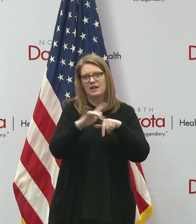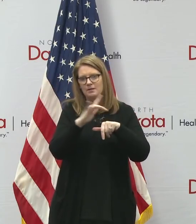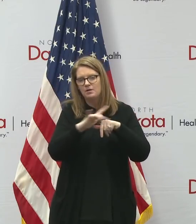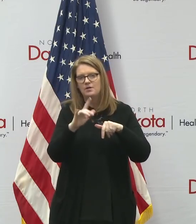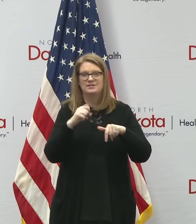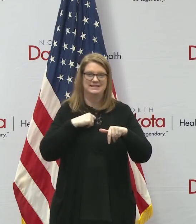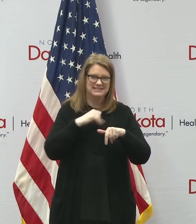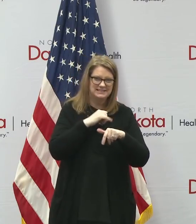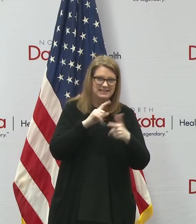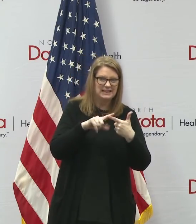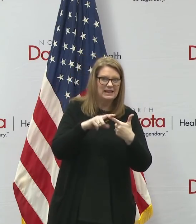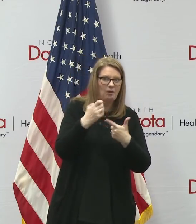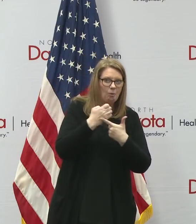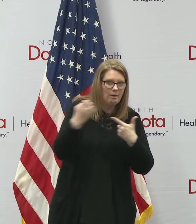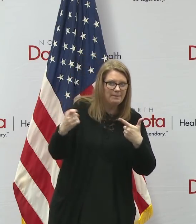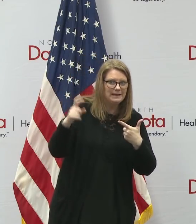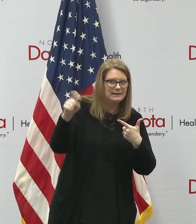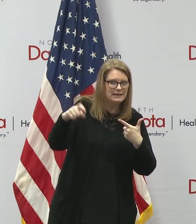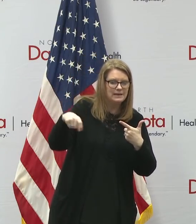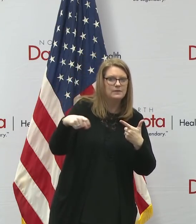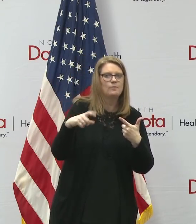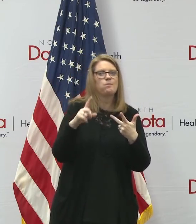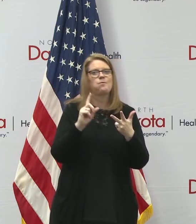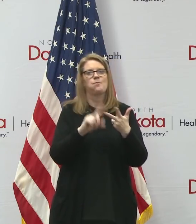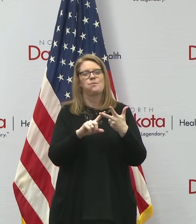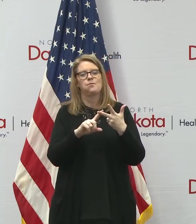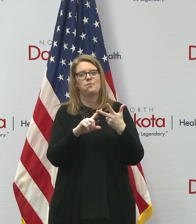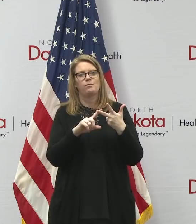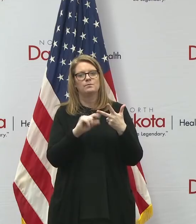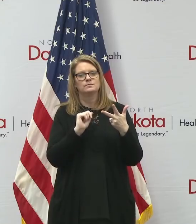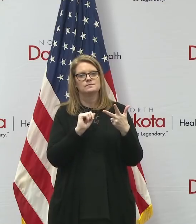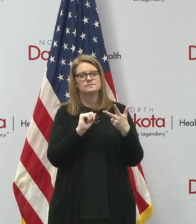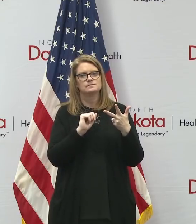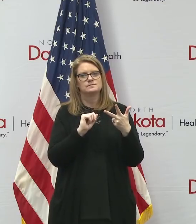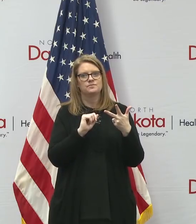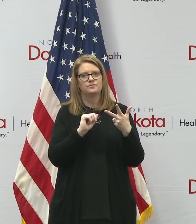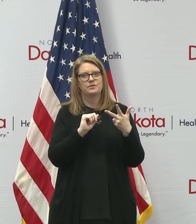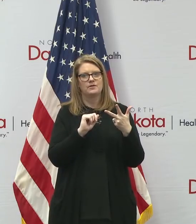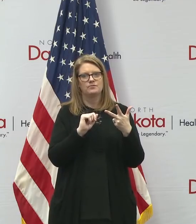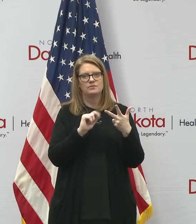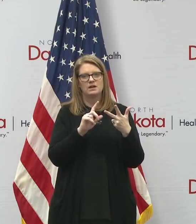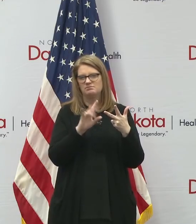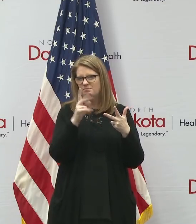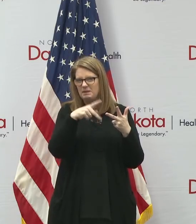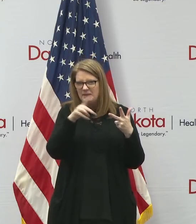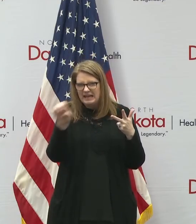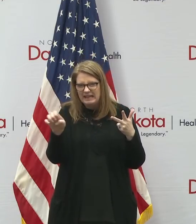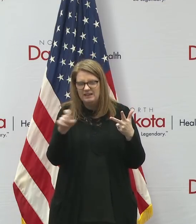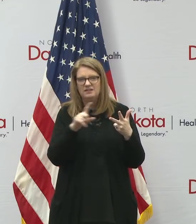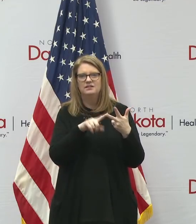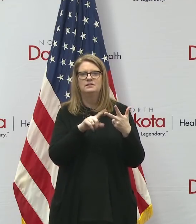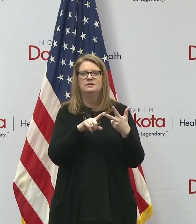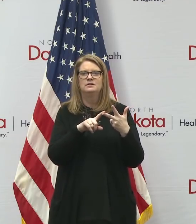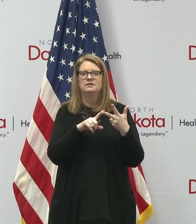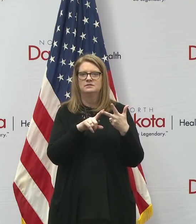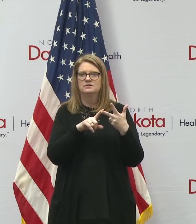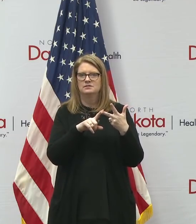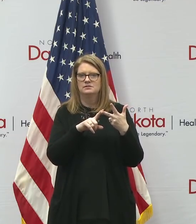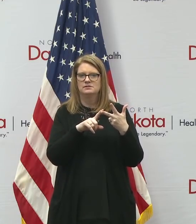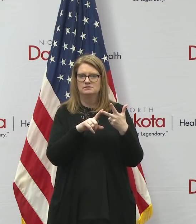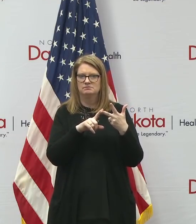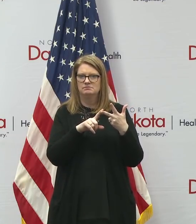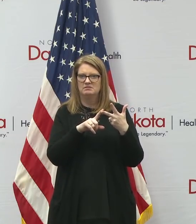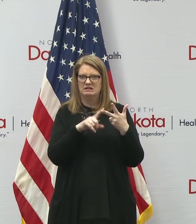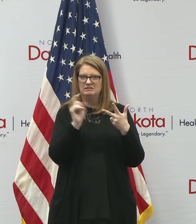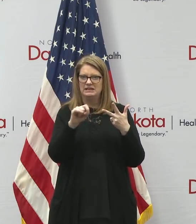have the equipment that's needed and the personal protective items that those workers need to stay